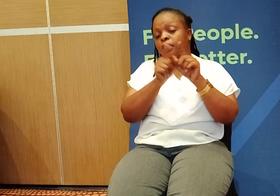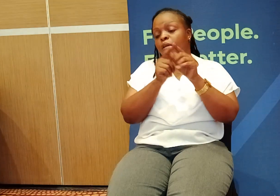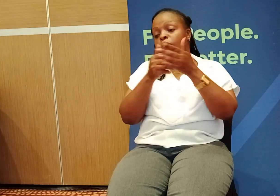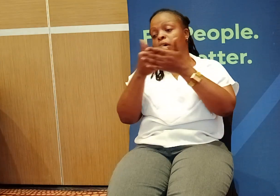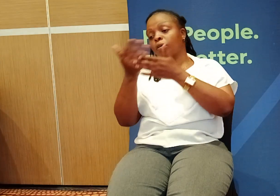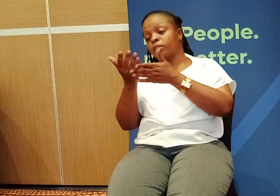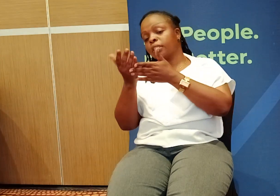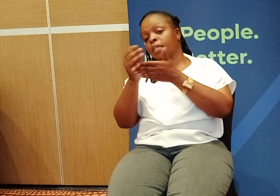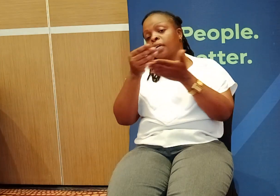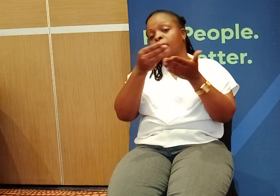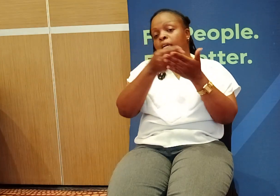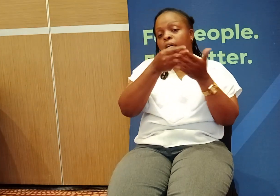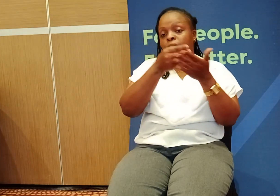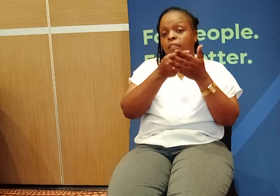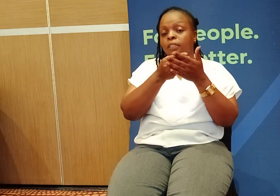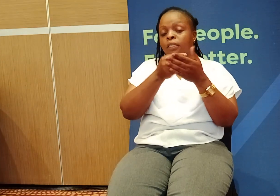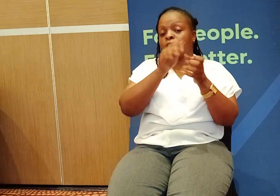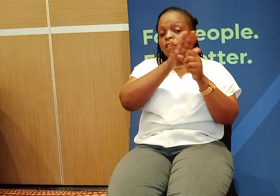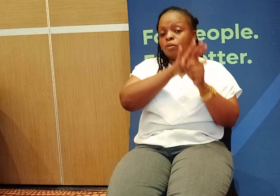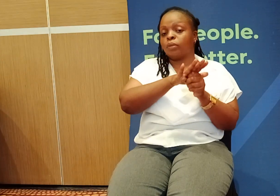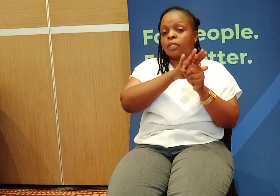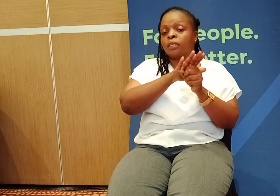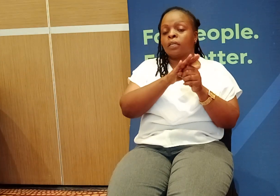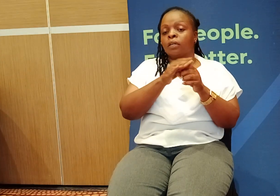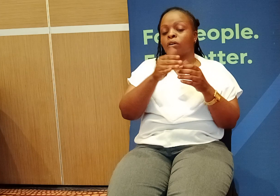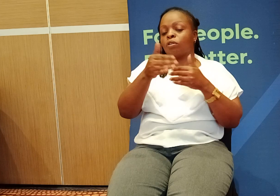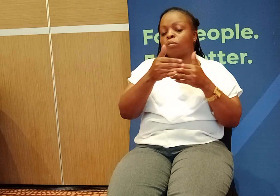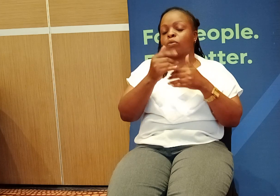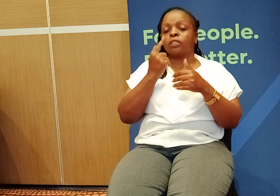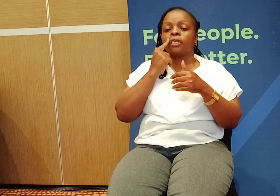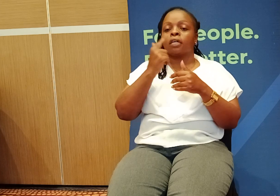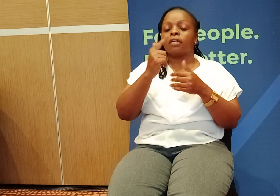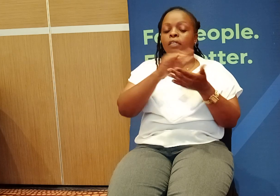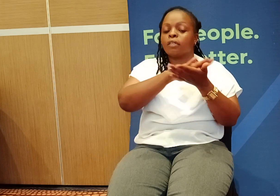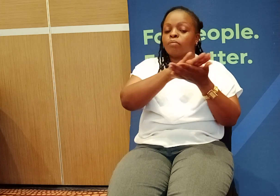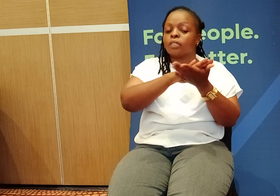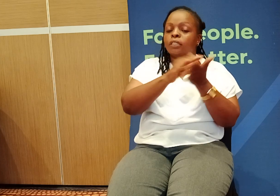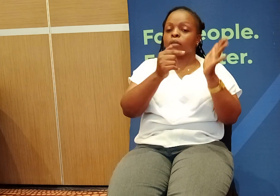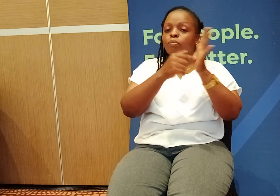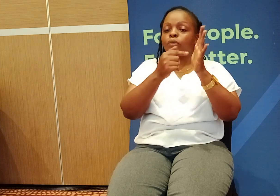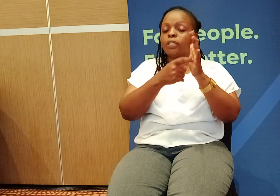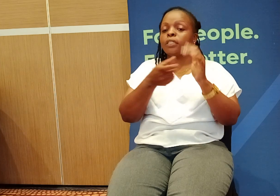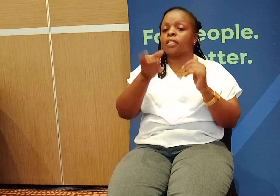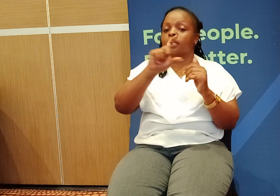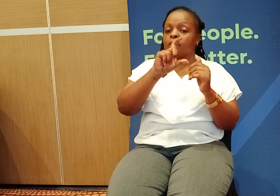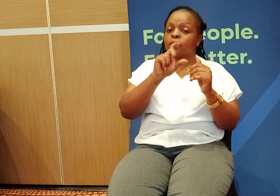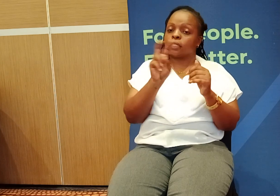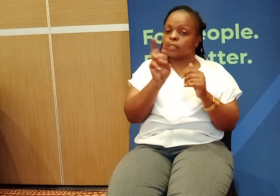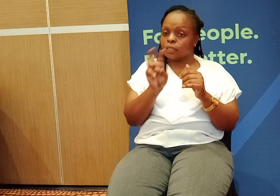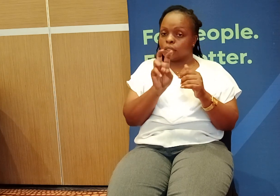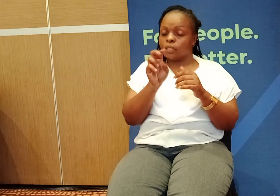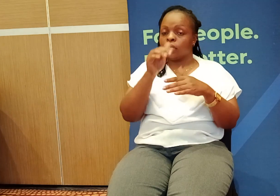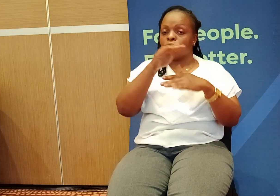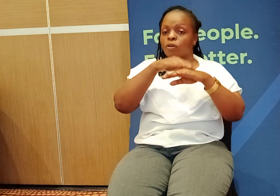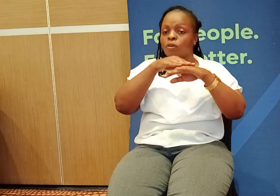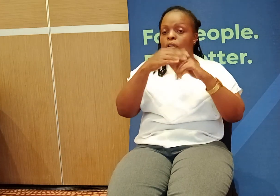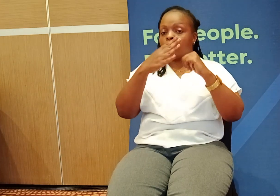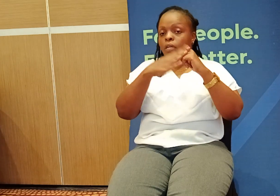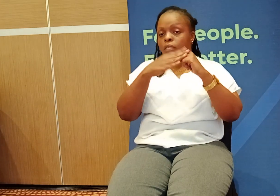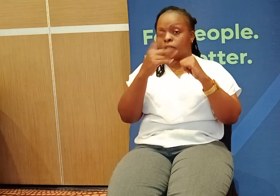denominated, almost 100 basis points increase. You can see on 91-day